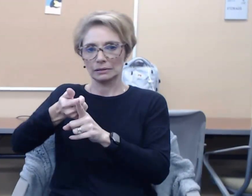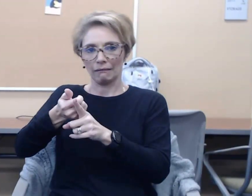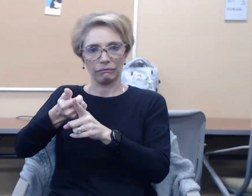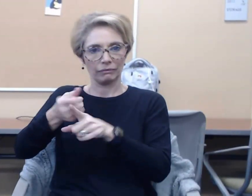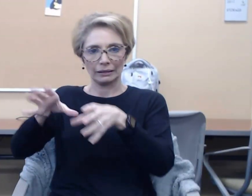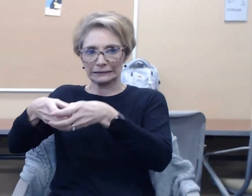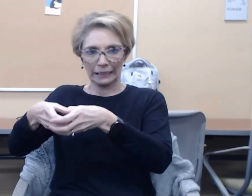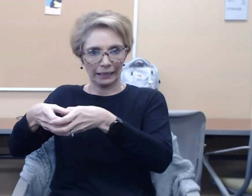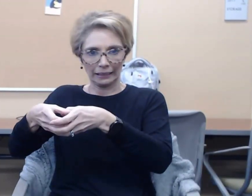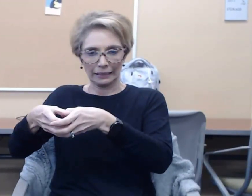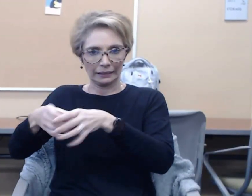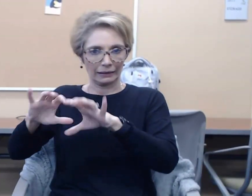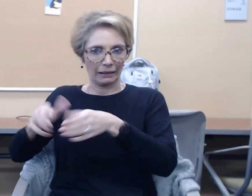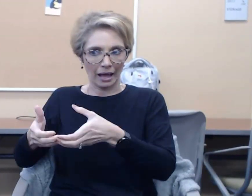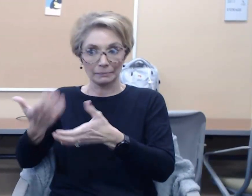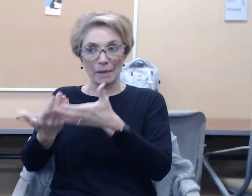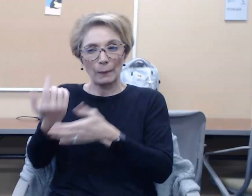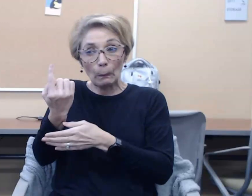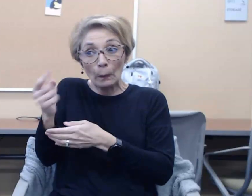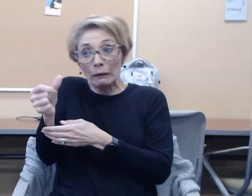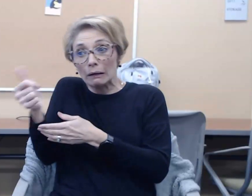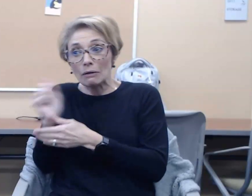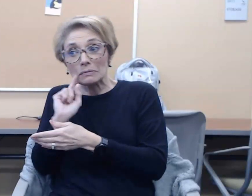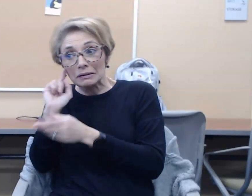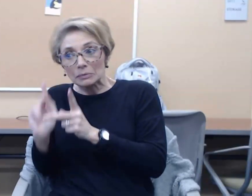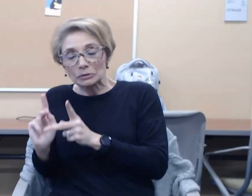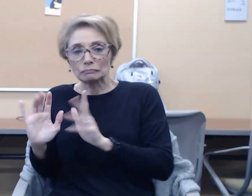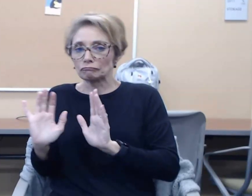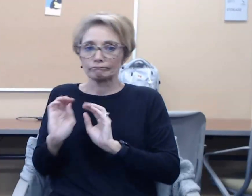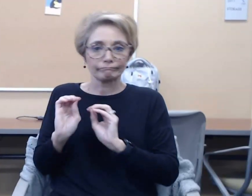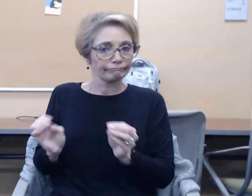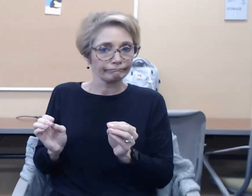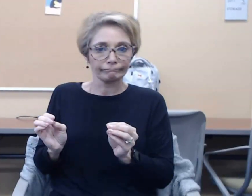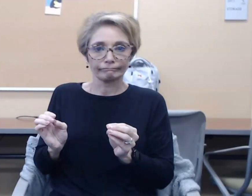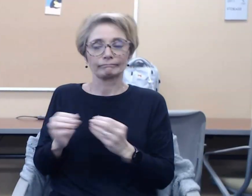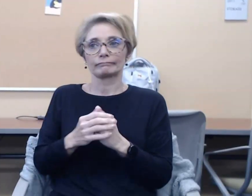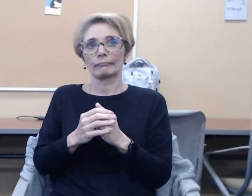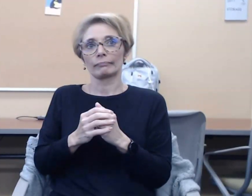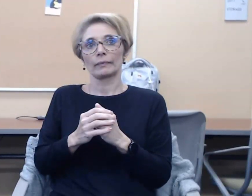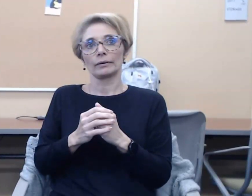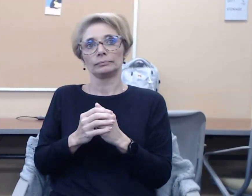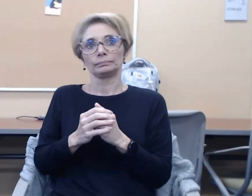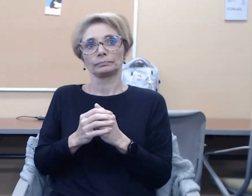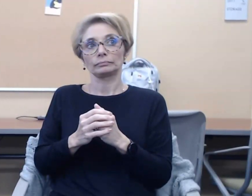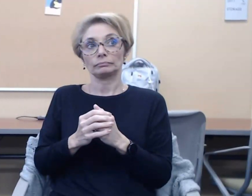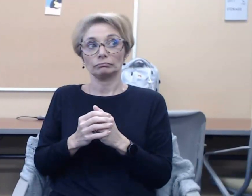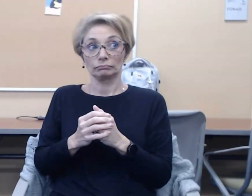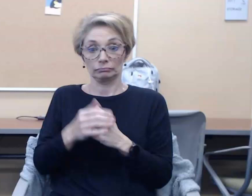there might be one other deaf person. They're not in a class that is fully for deaf